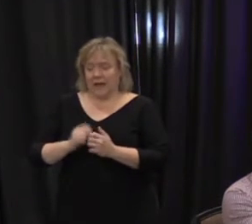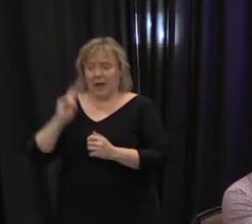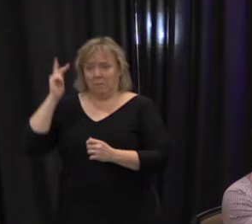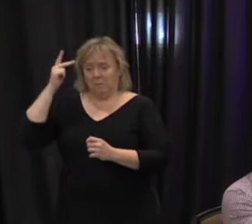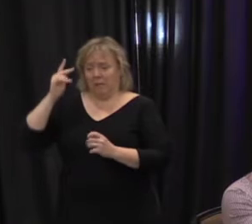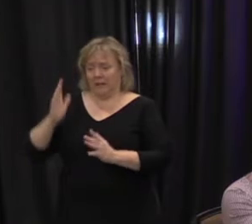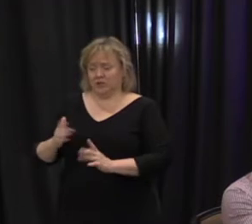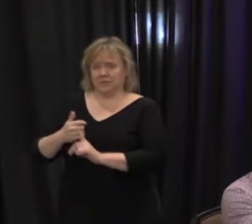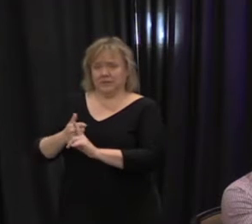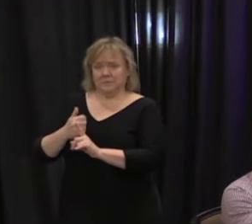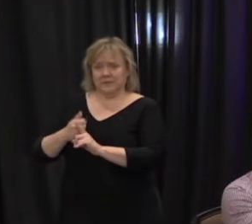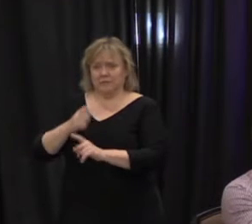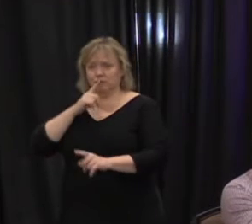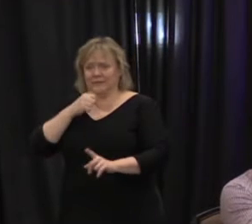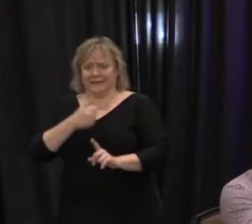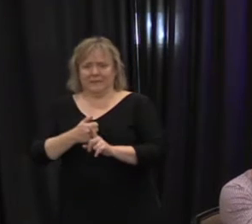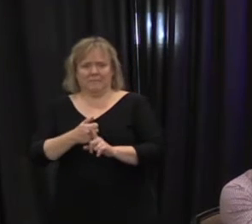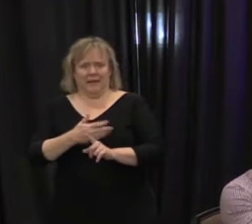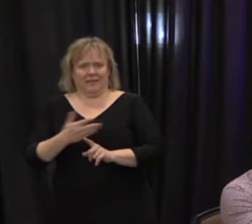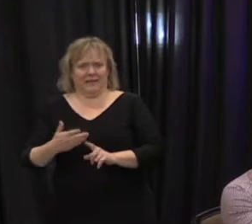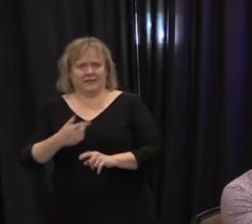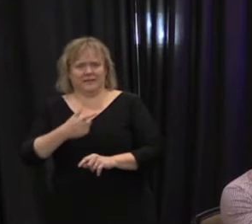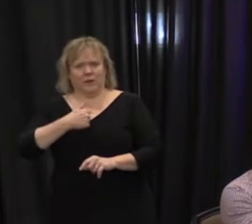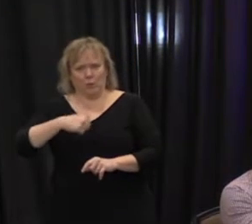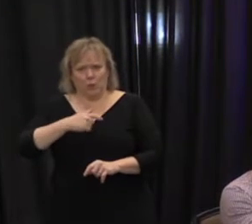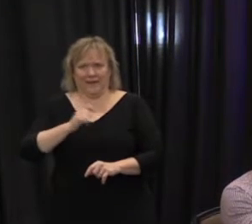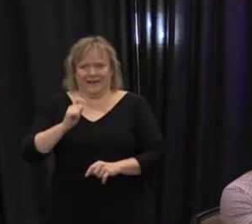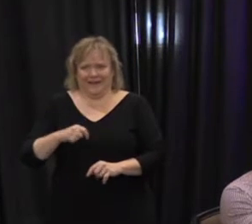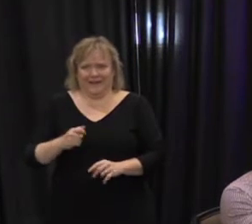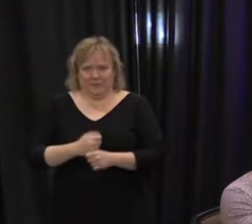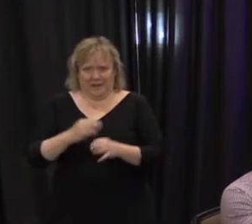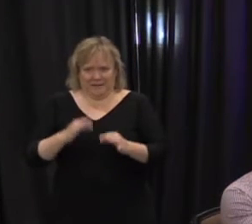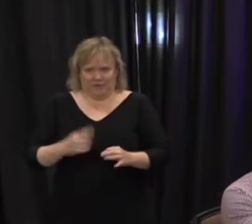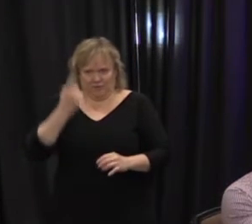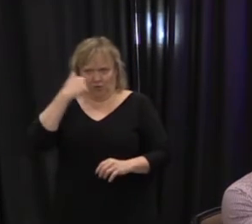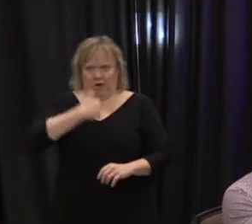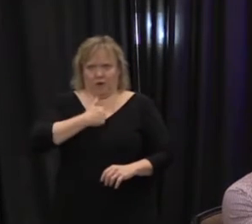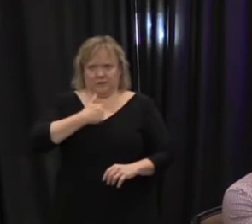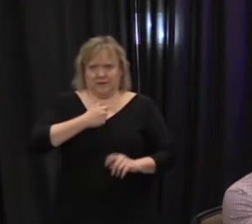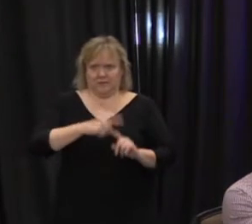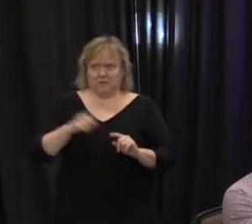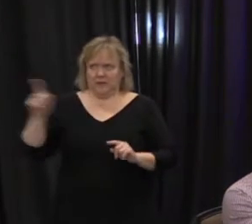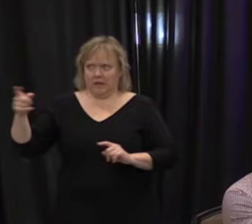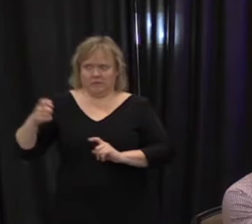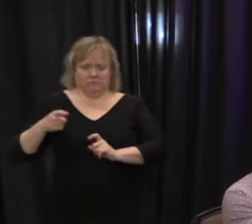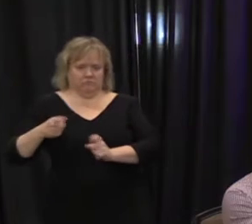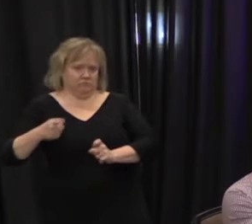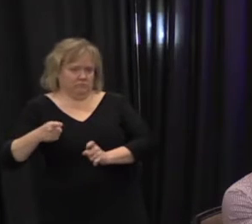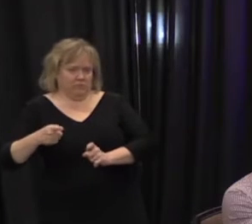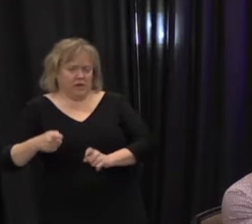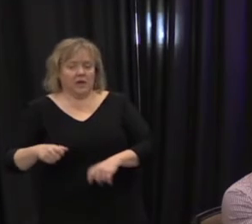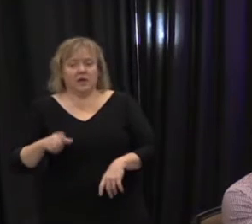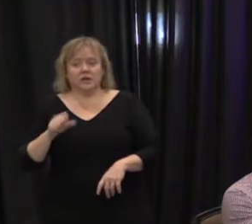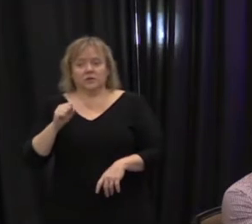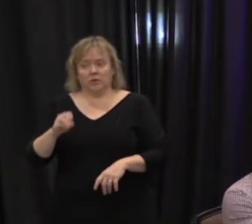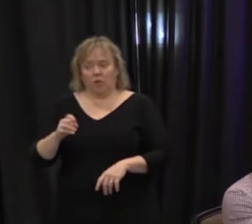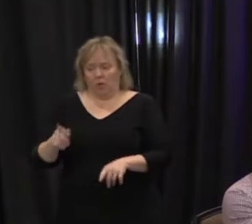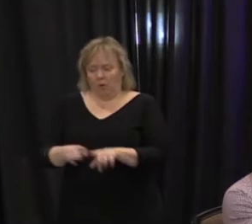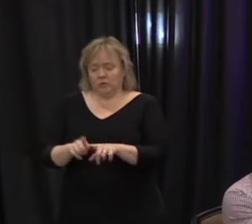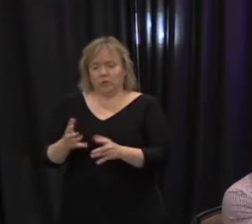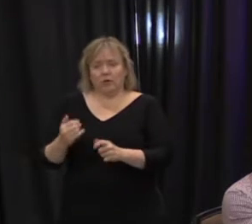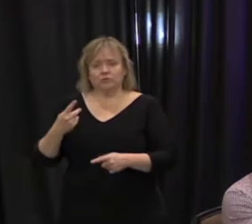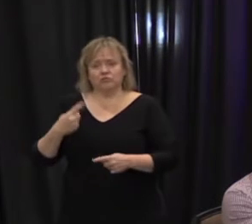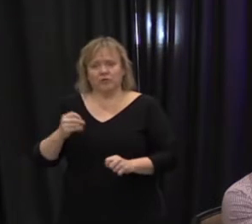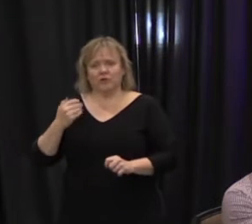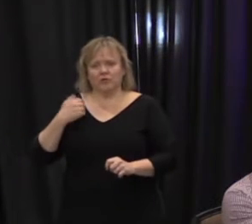our ability to like make decisions that we feel like are best for ourselves. They're attacking our ability to, you know, have autonomy and live our